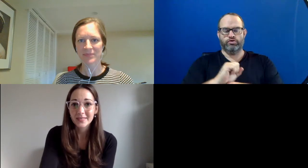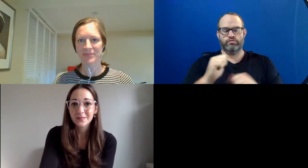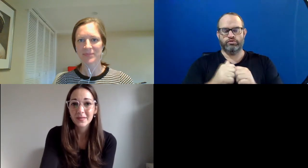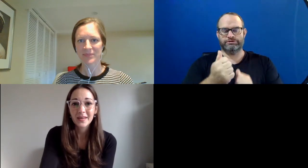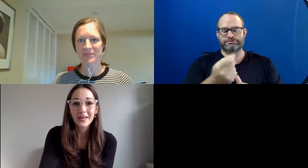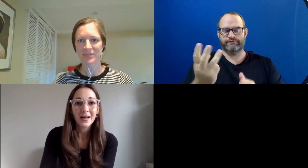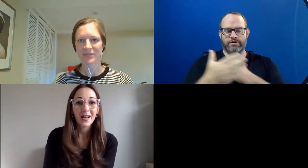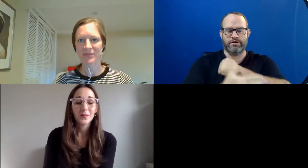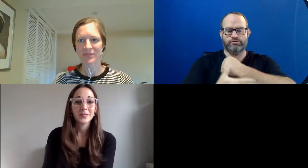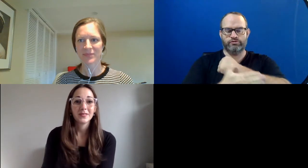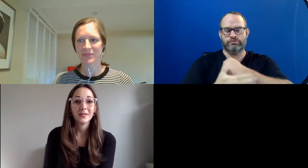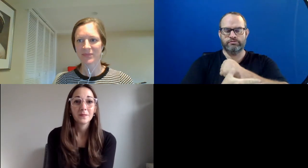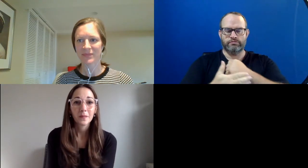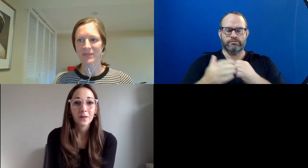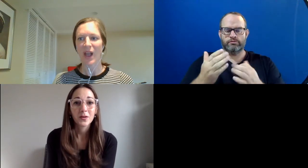Yes.